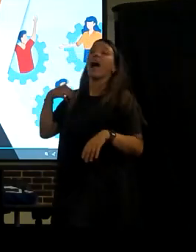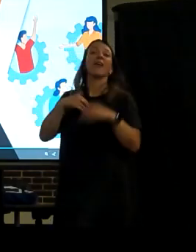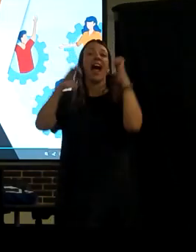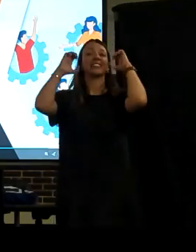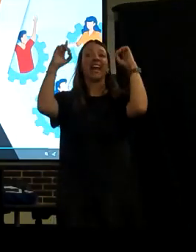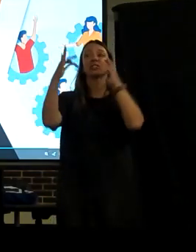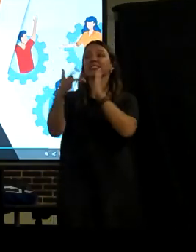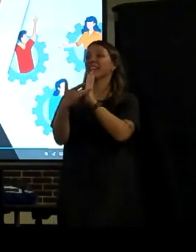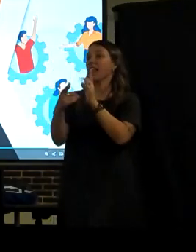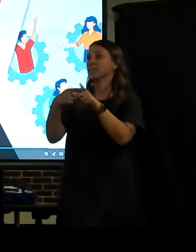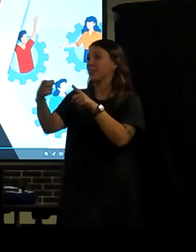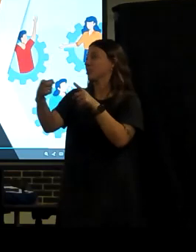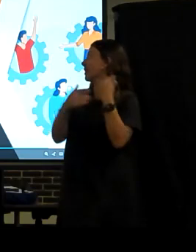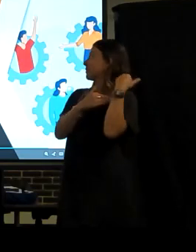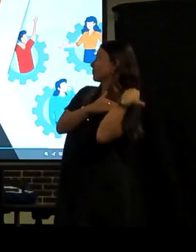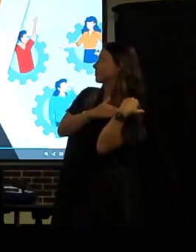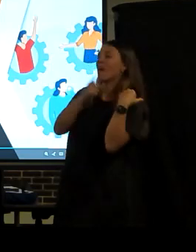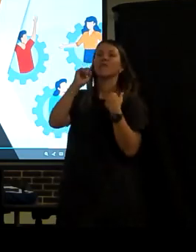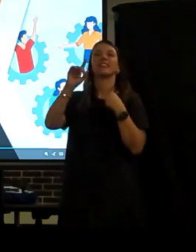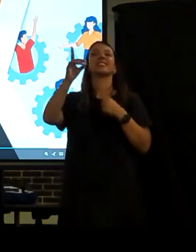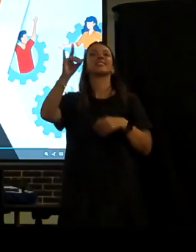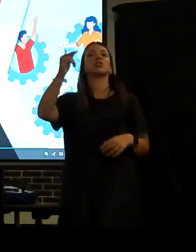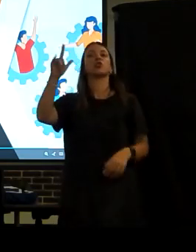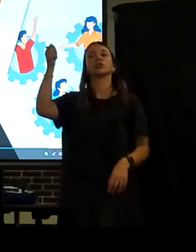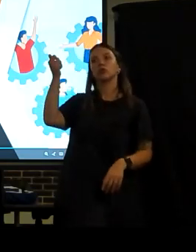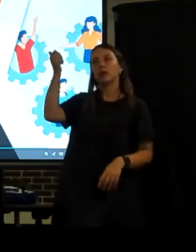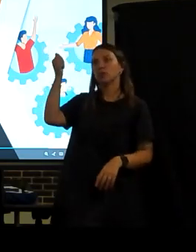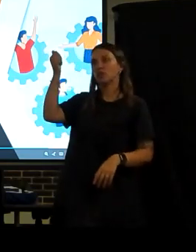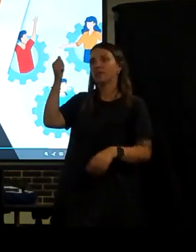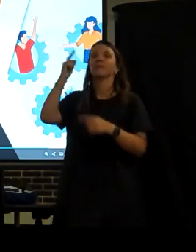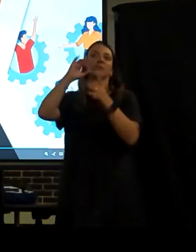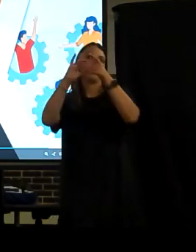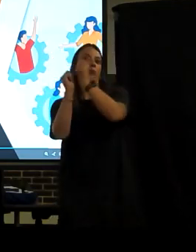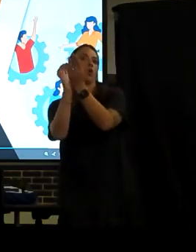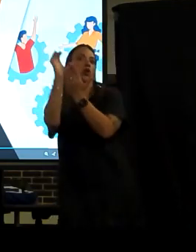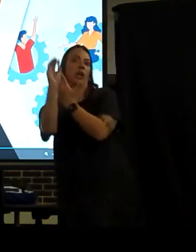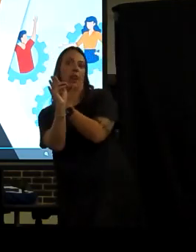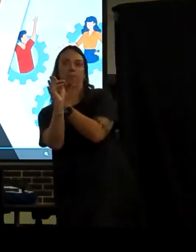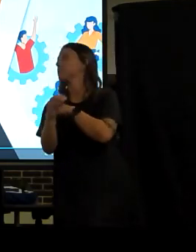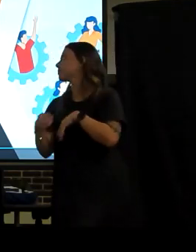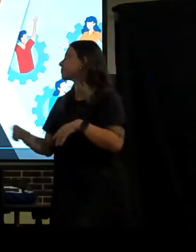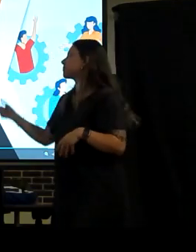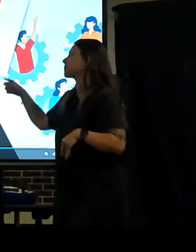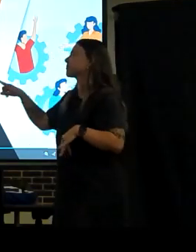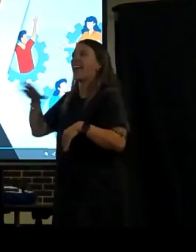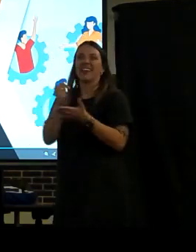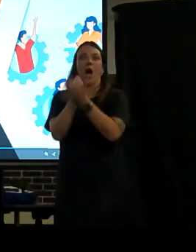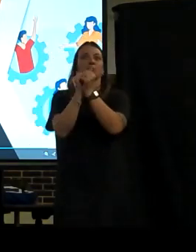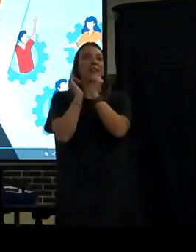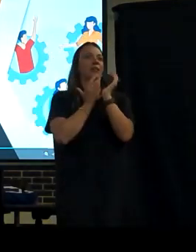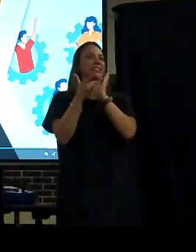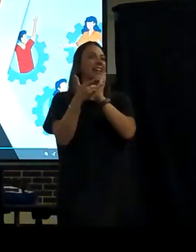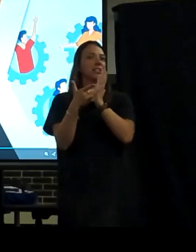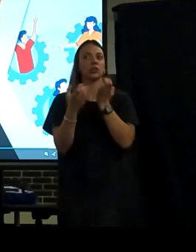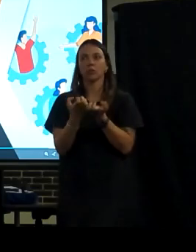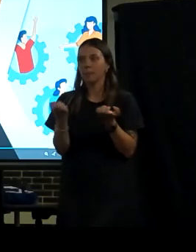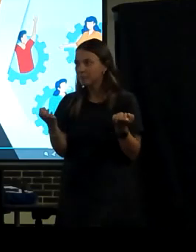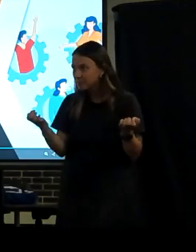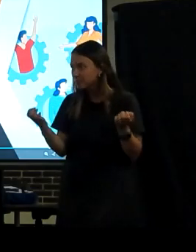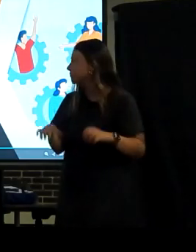properly. Our education technology specialist does digital subscriptions with